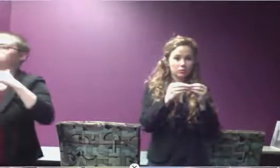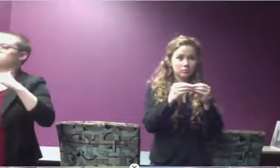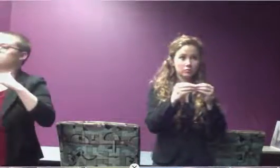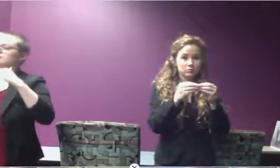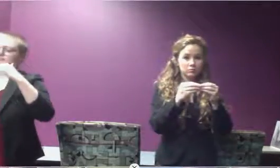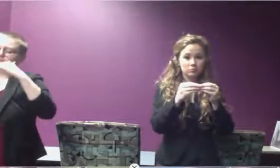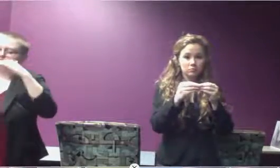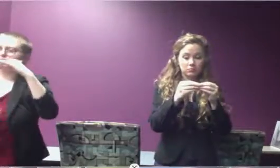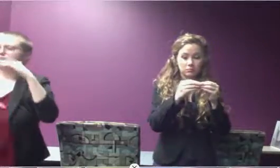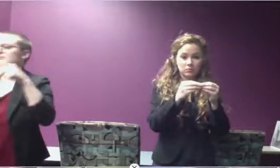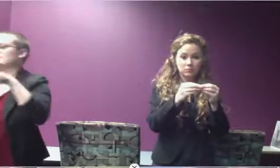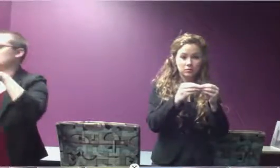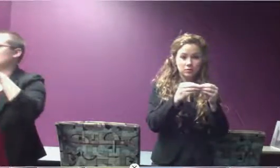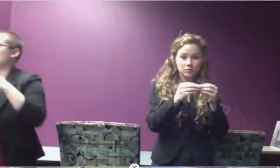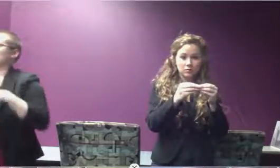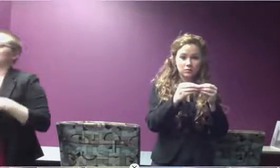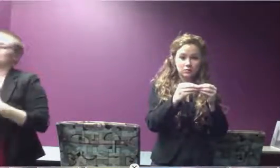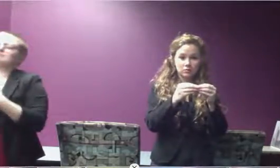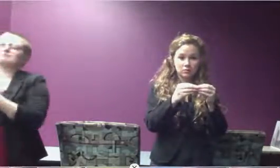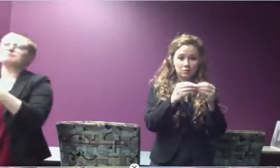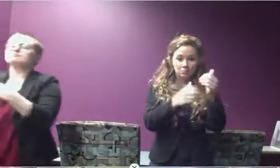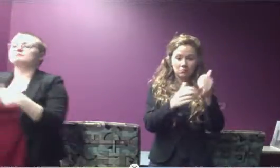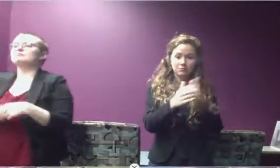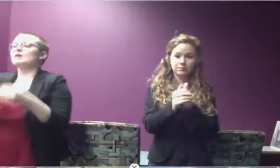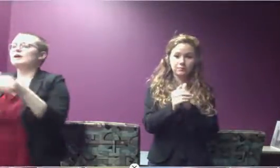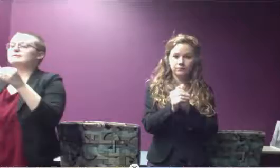So something you need to understand.